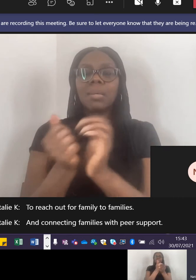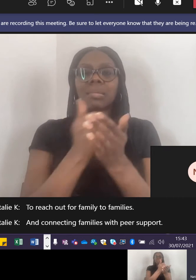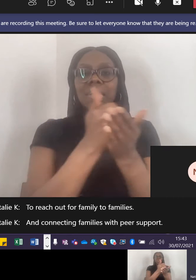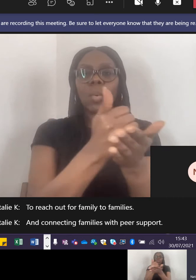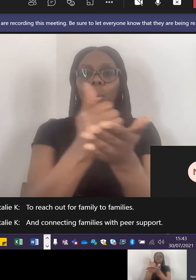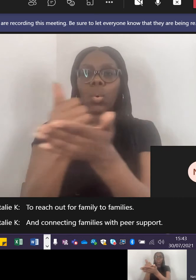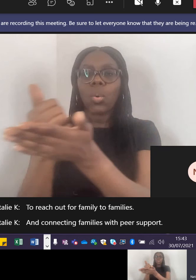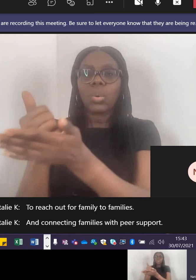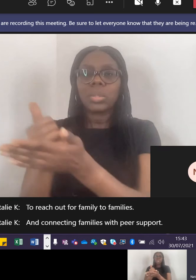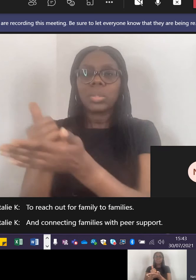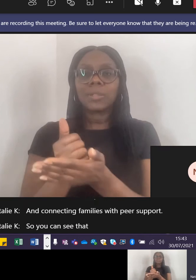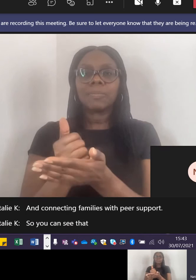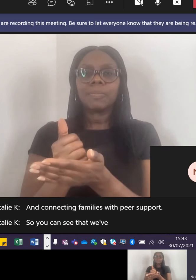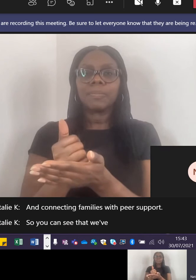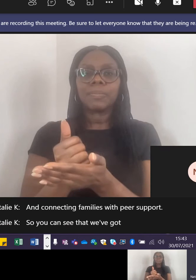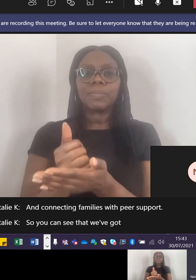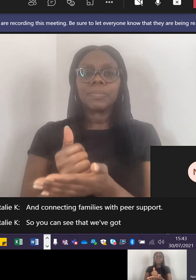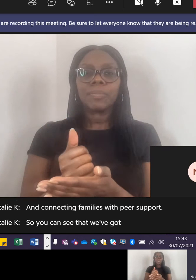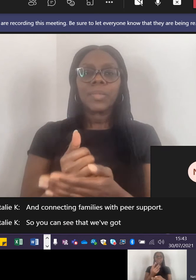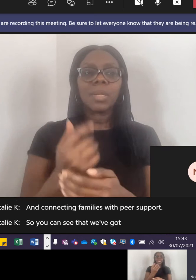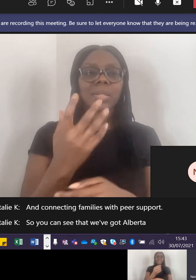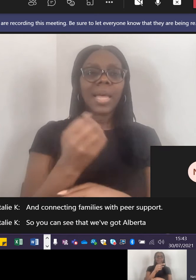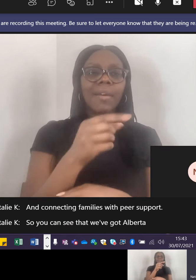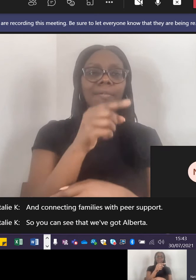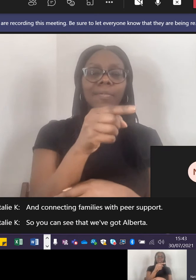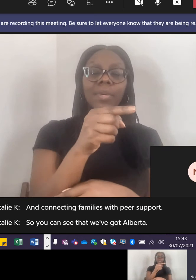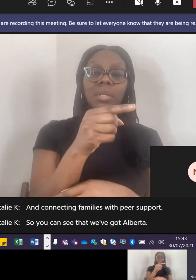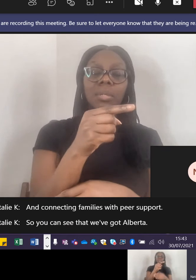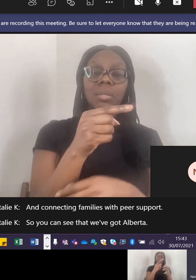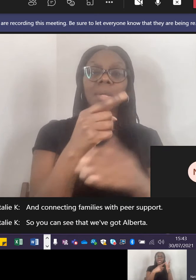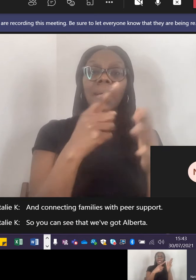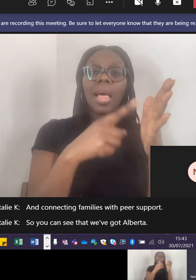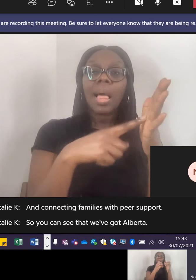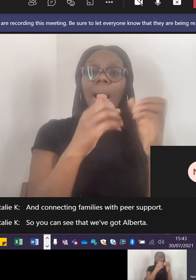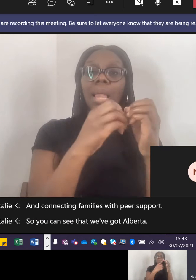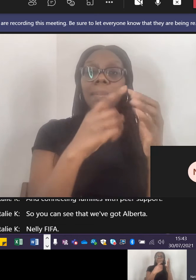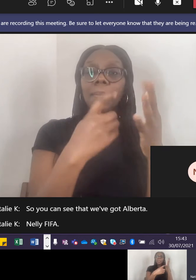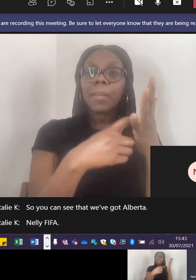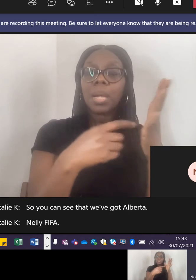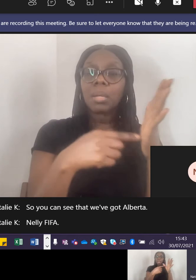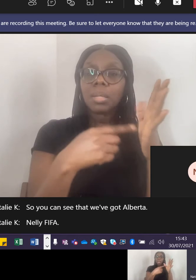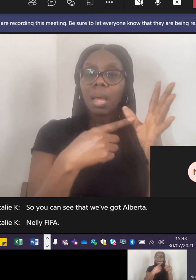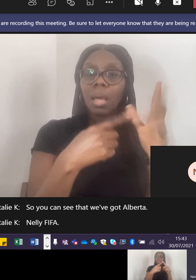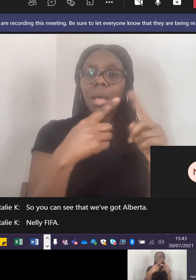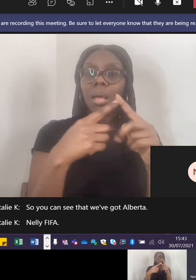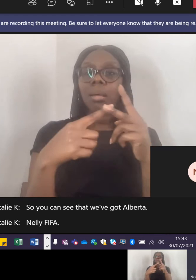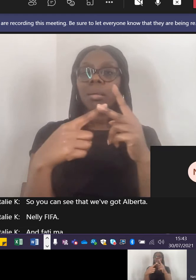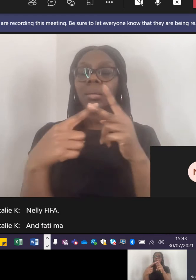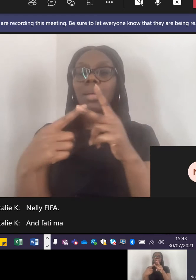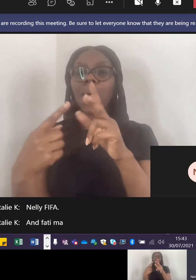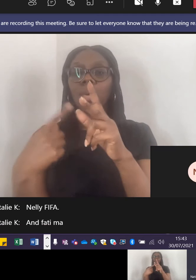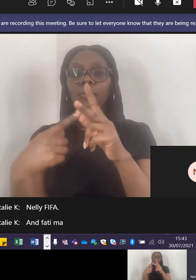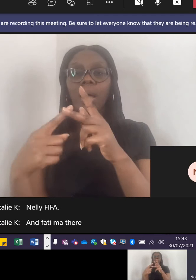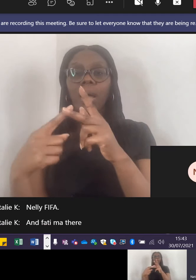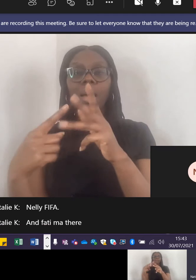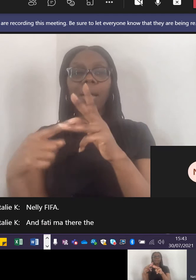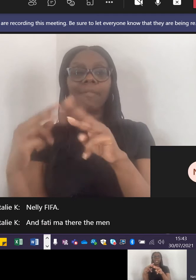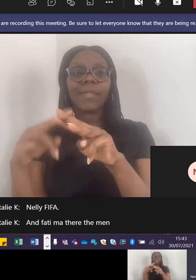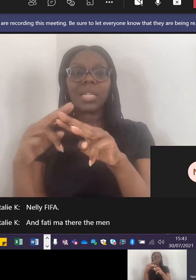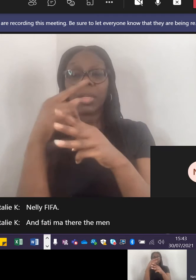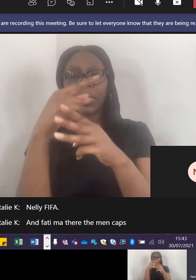So you can see there we've got Alberta, Nelufa, and Fatima. And they're the